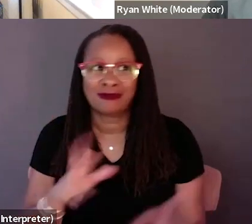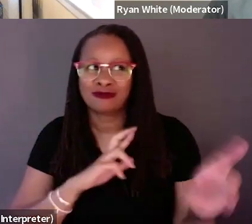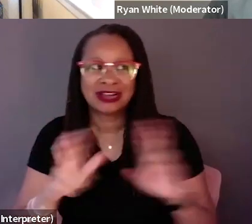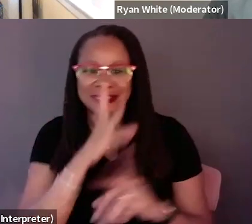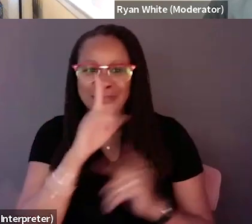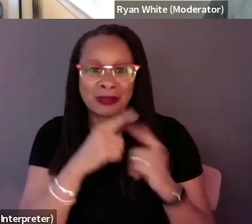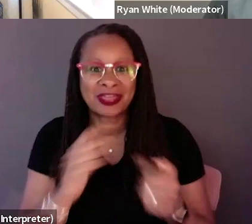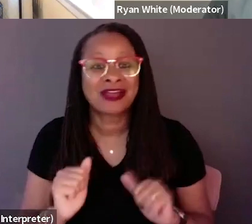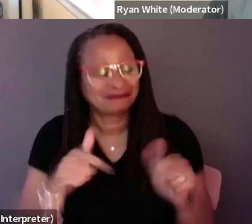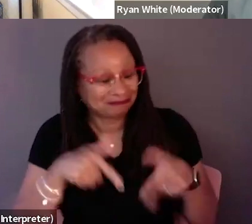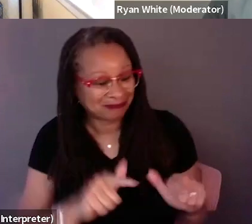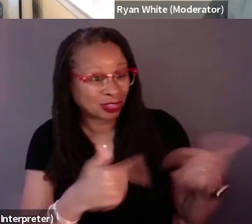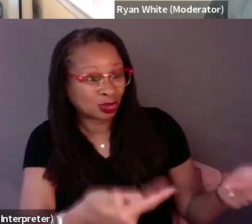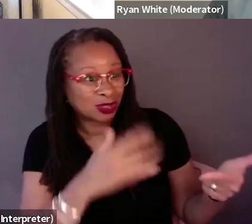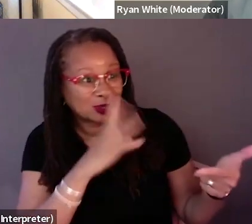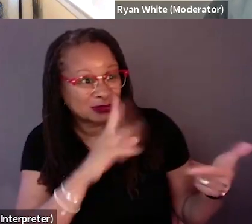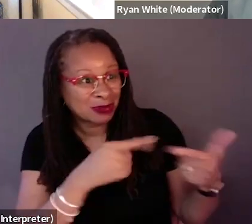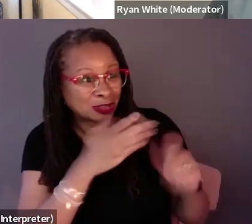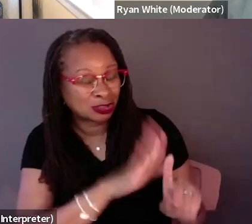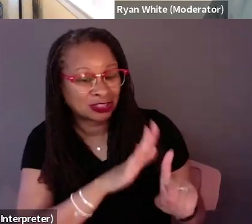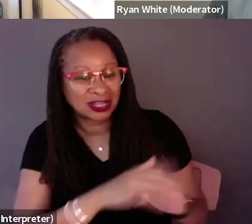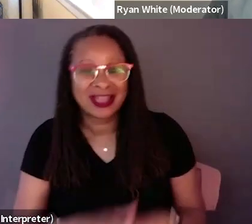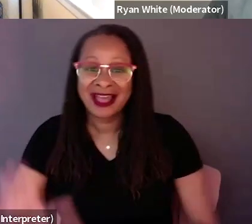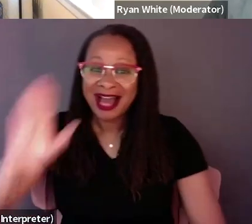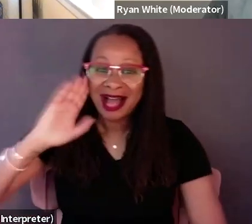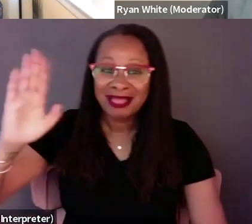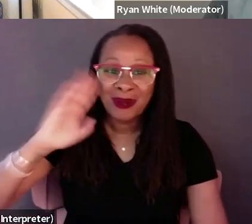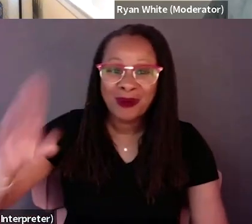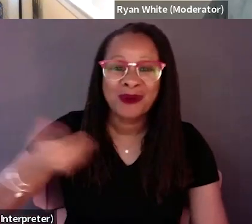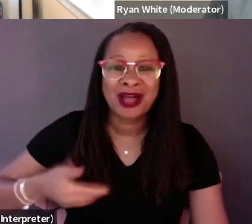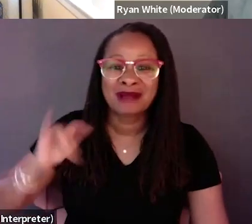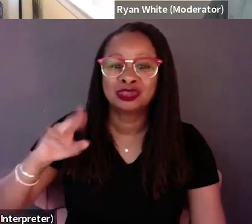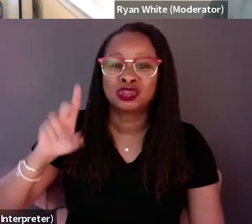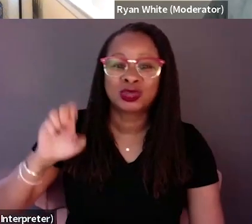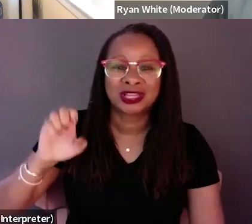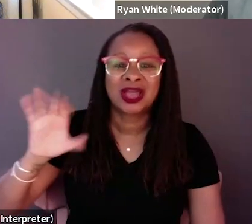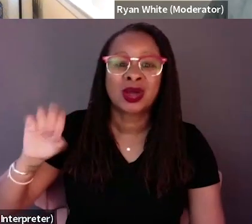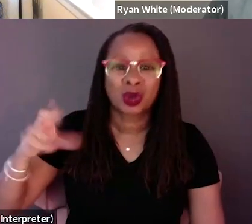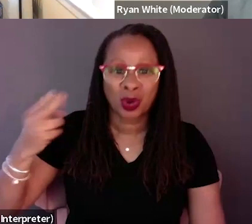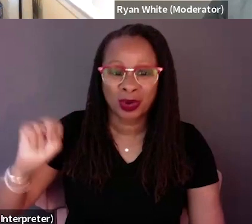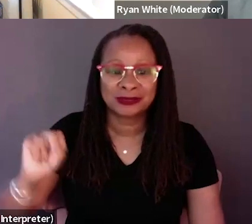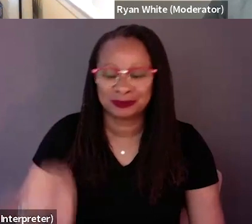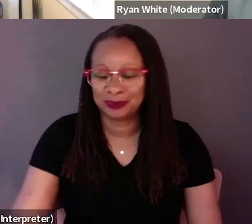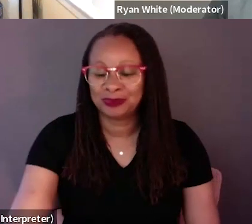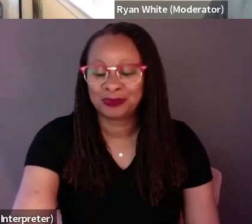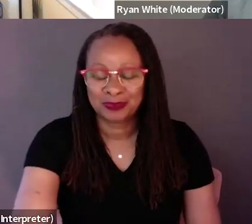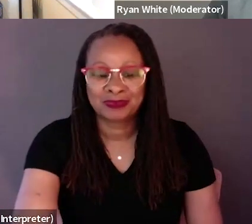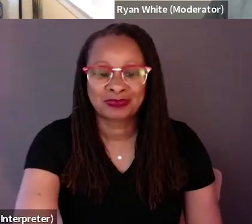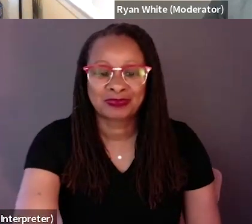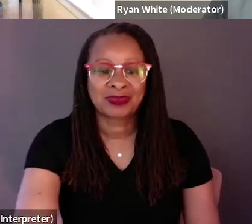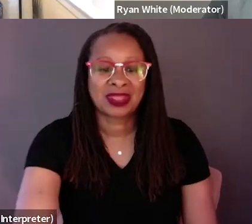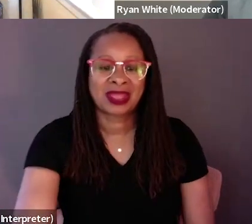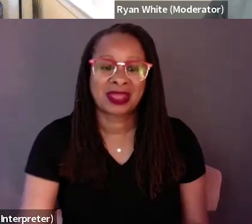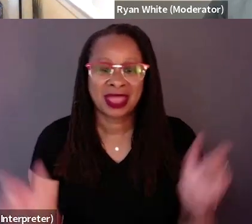let you introduce yourself. Yes, hi there. I'm Julie Cohen. I am